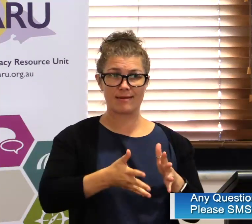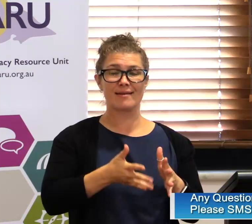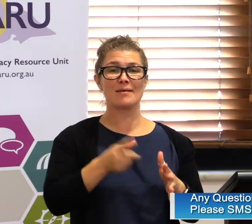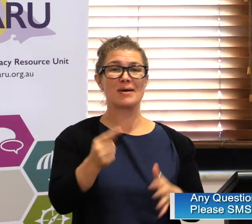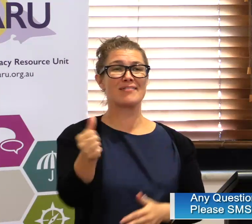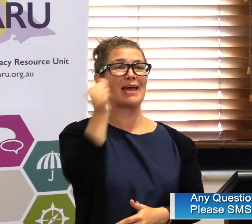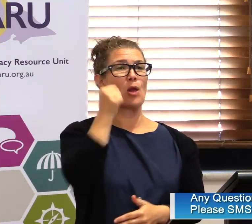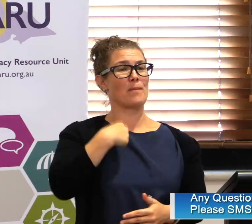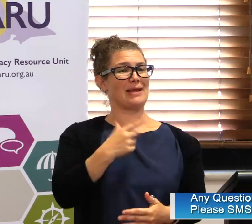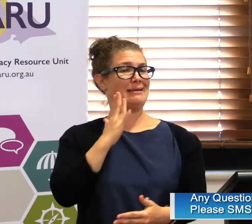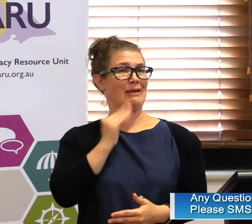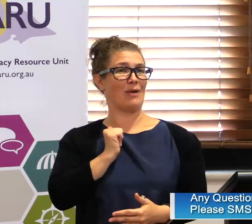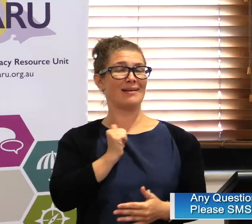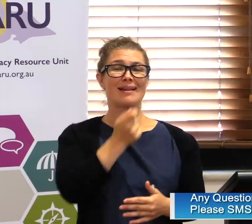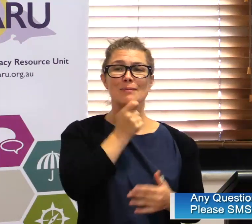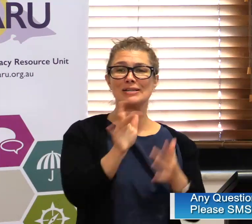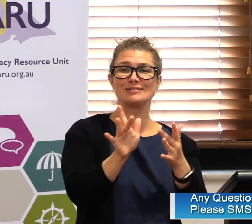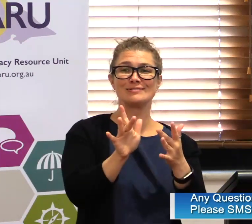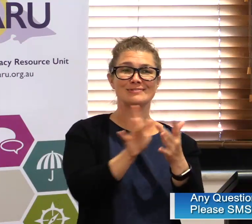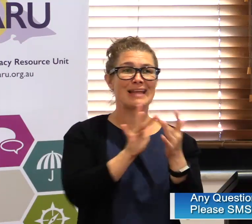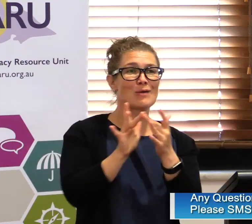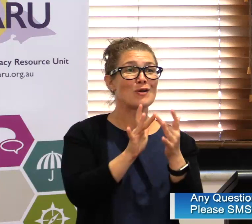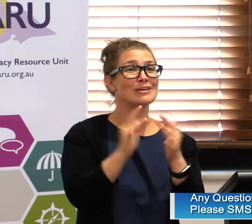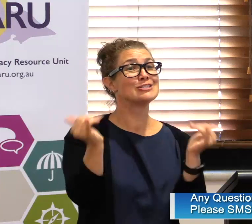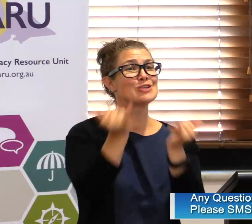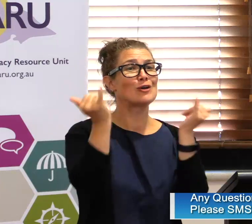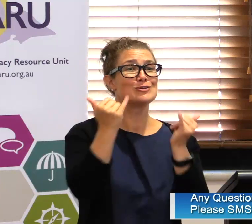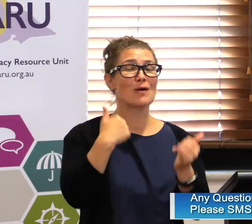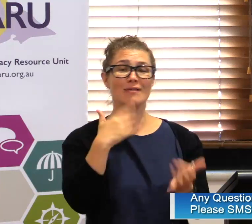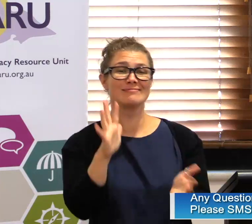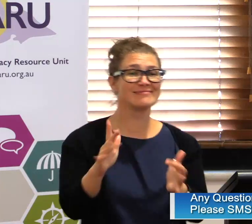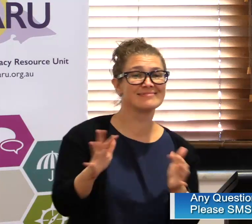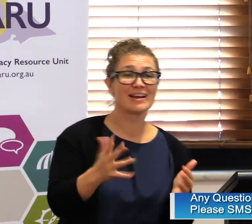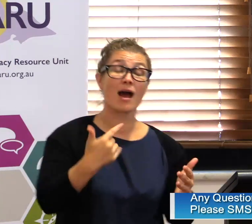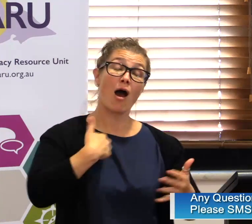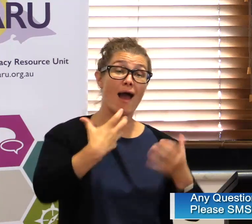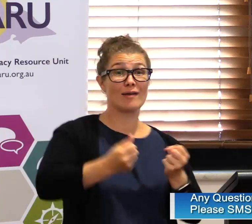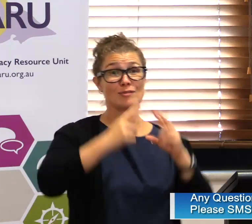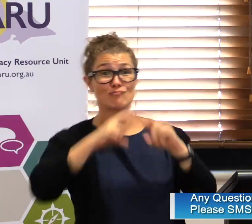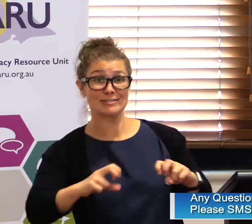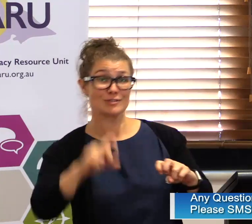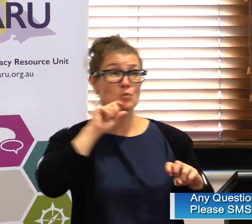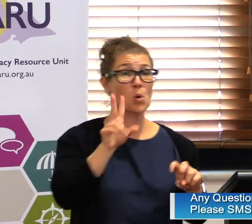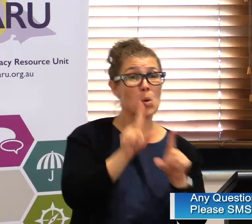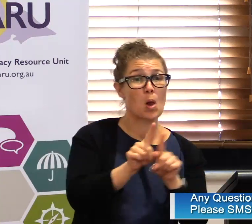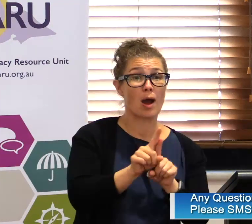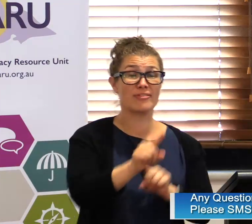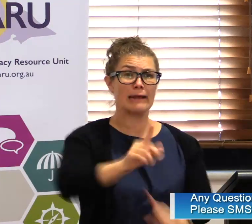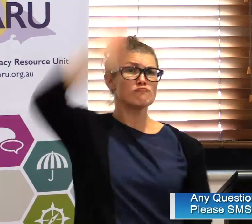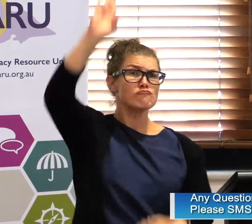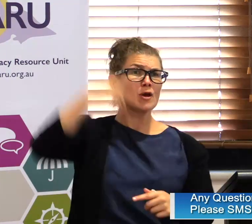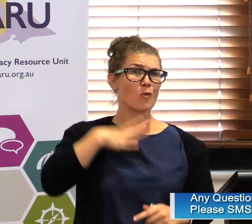and I'm part of that. And it was a social network. I came to something like this. I said, I want to do some research. This is what it's going to look like. And they said, we want to be